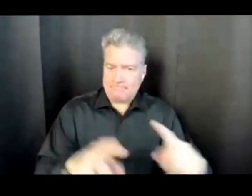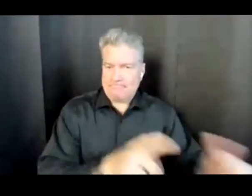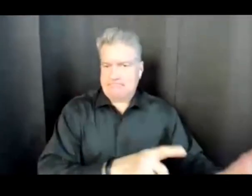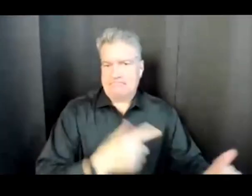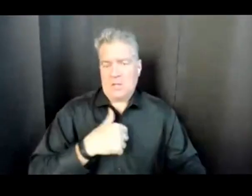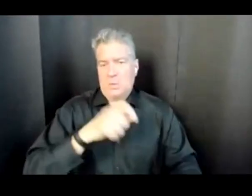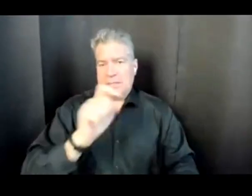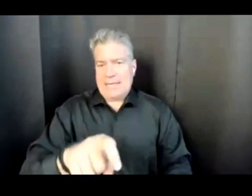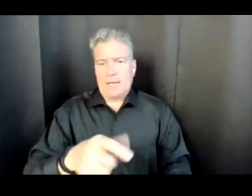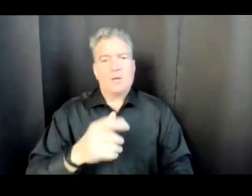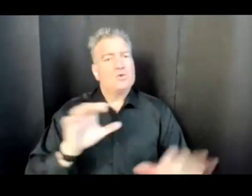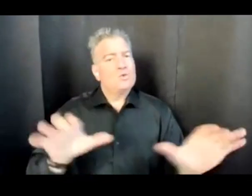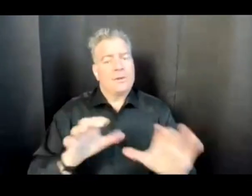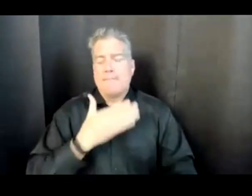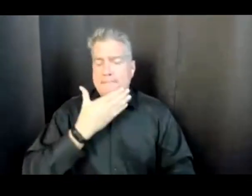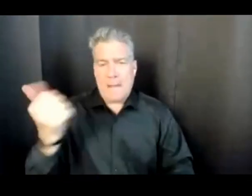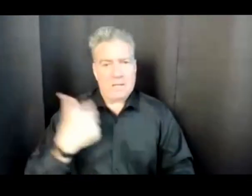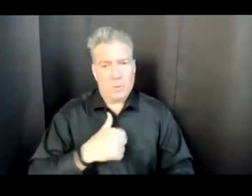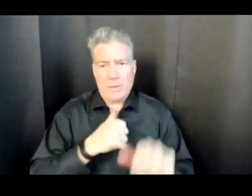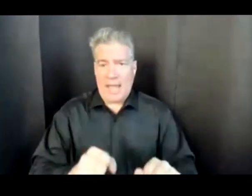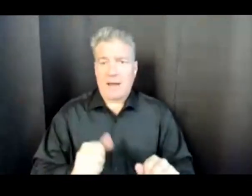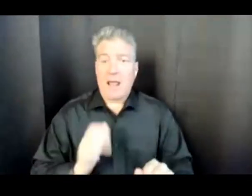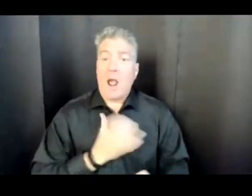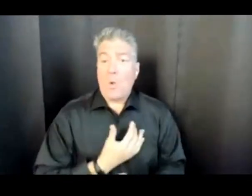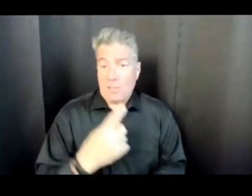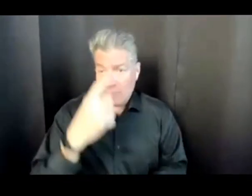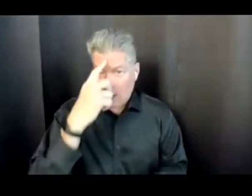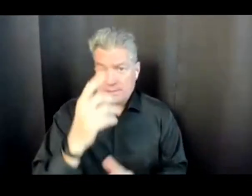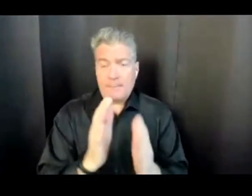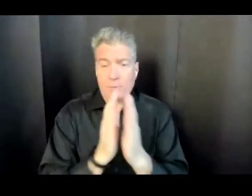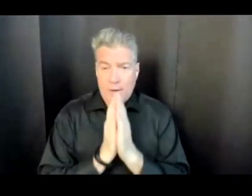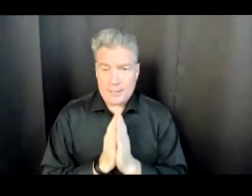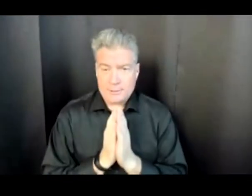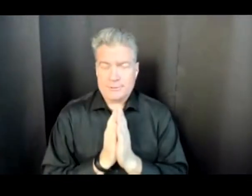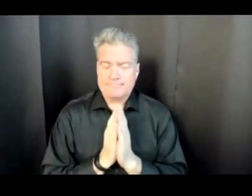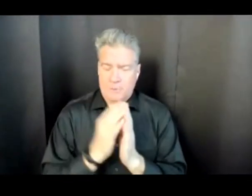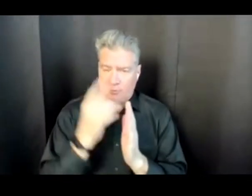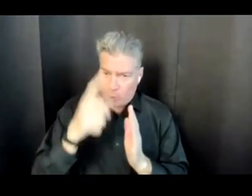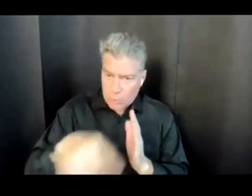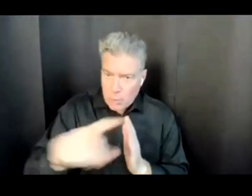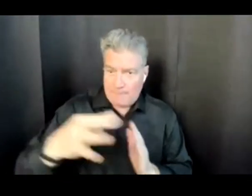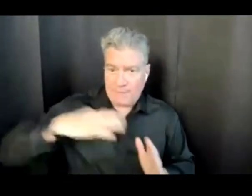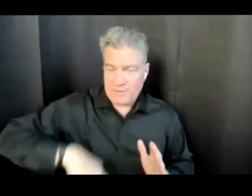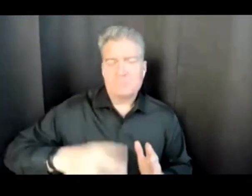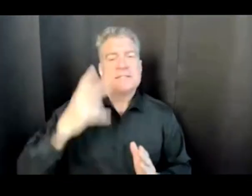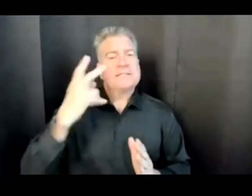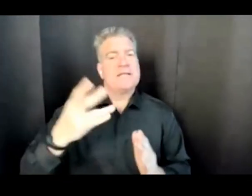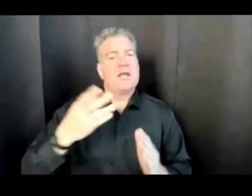can. If our thoughts and prayers are with you, and we'll see you on the other side.